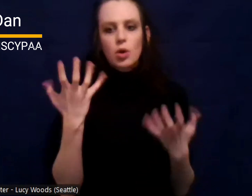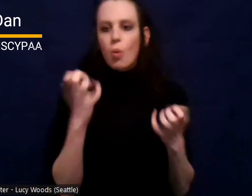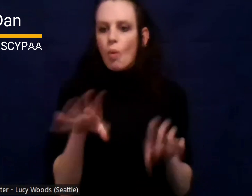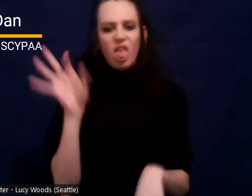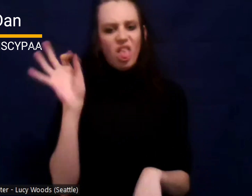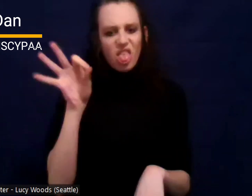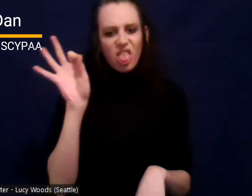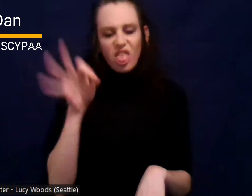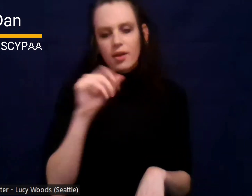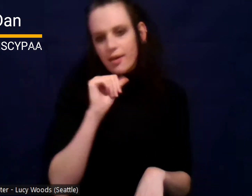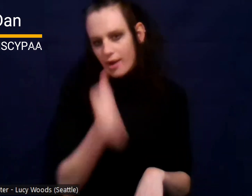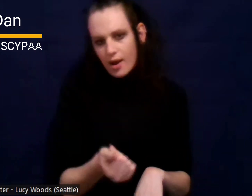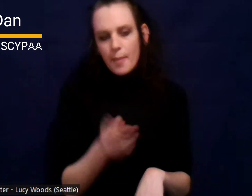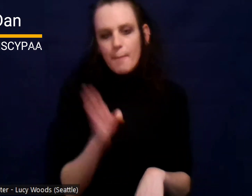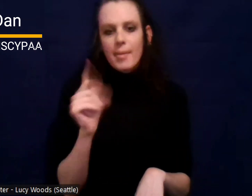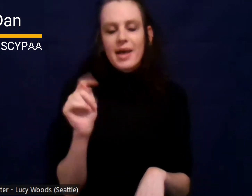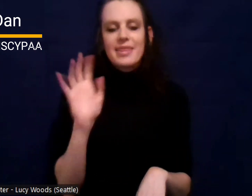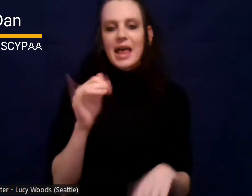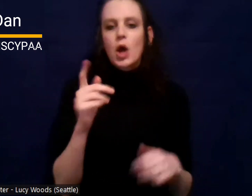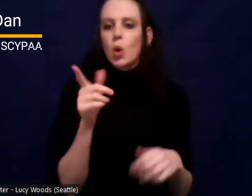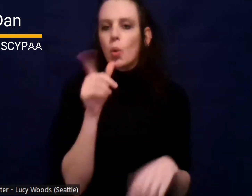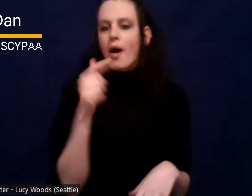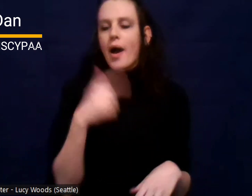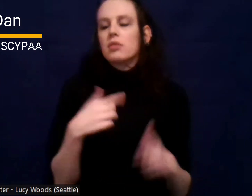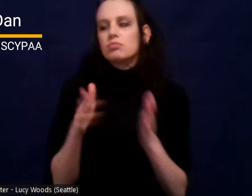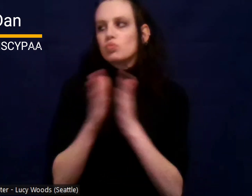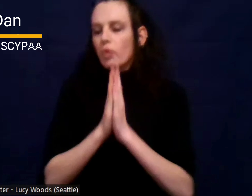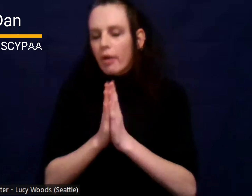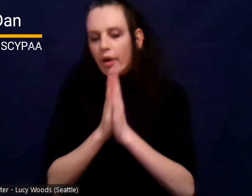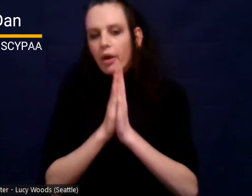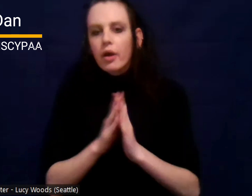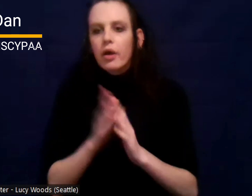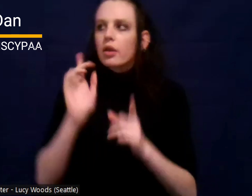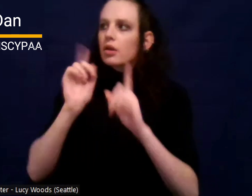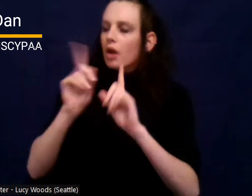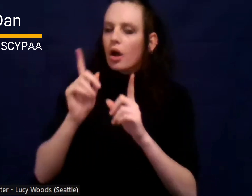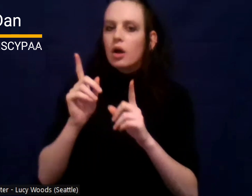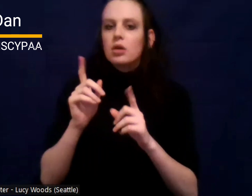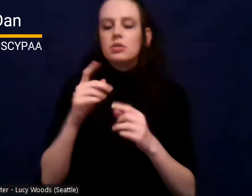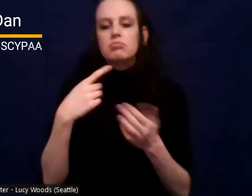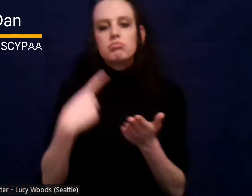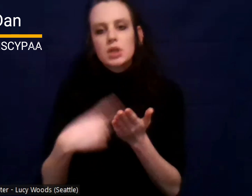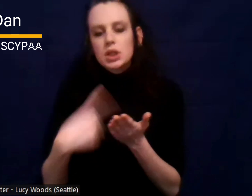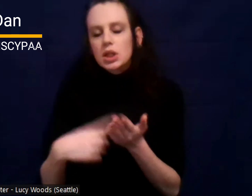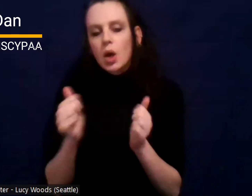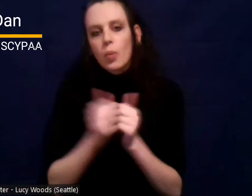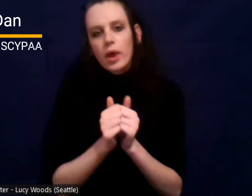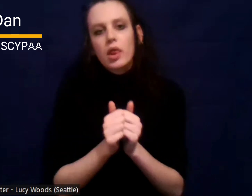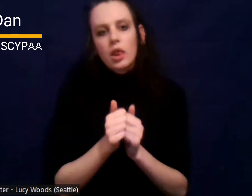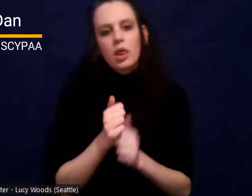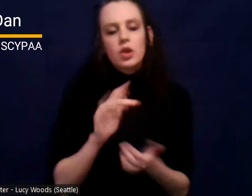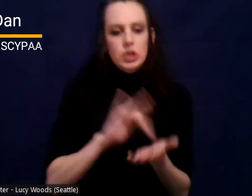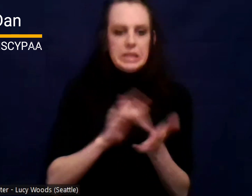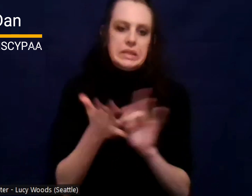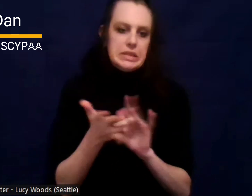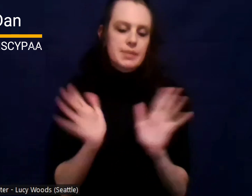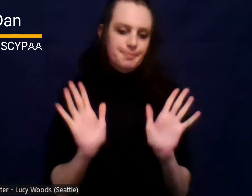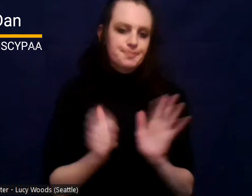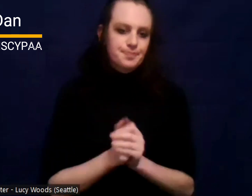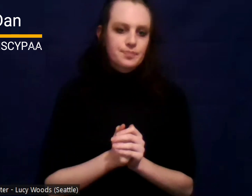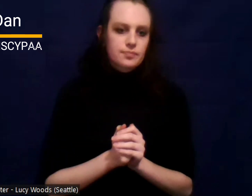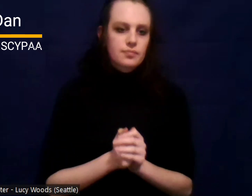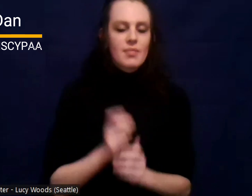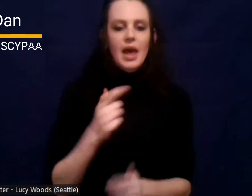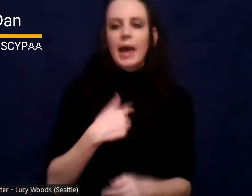I pray to, who I talk to, who I take my inventory to, and depend on for my